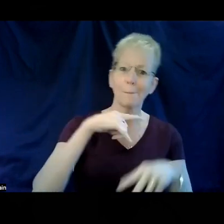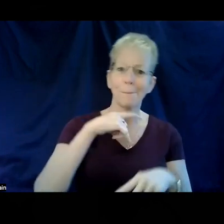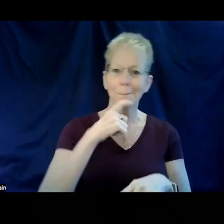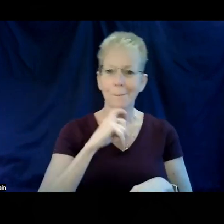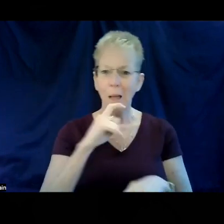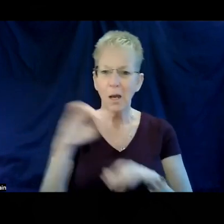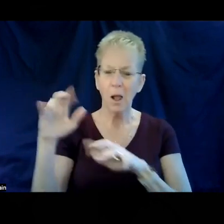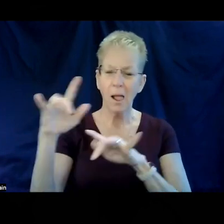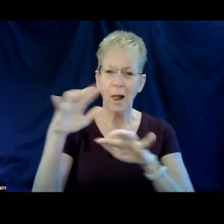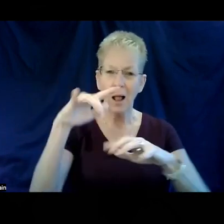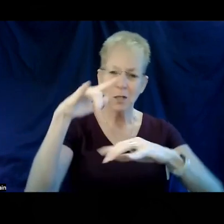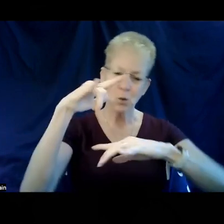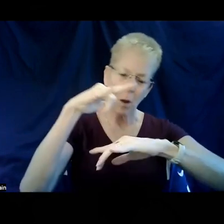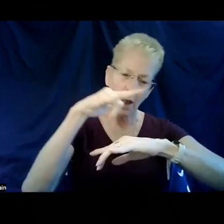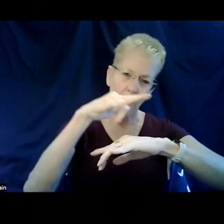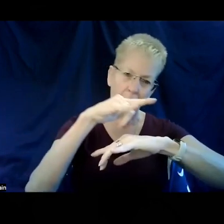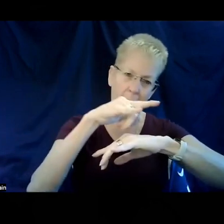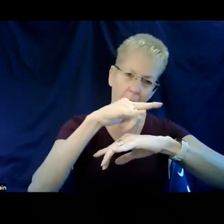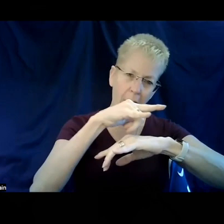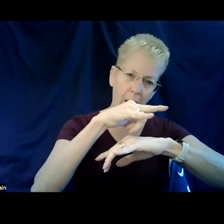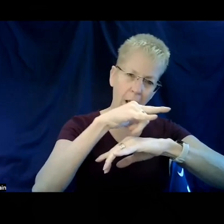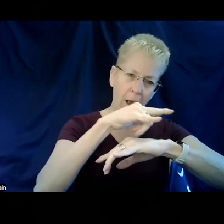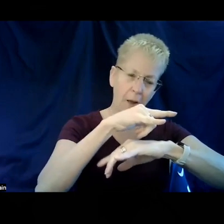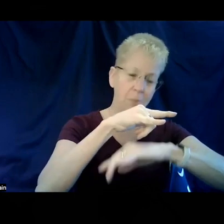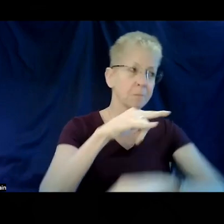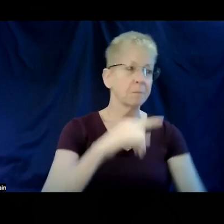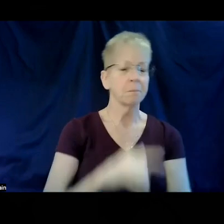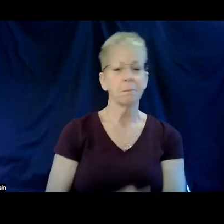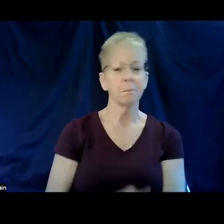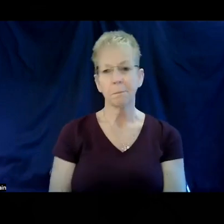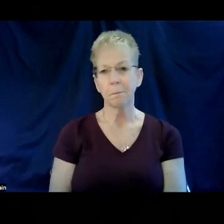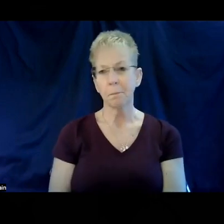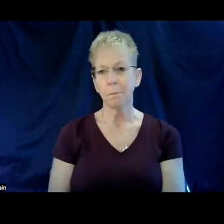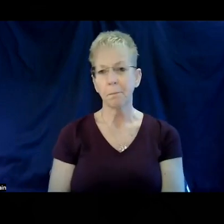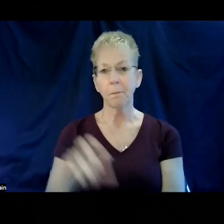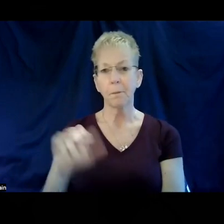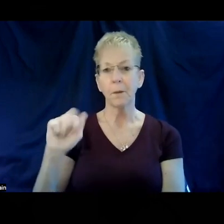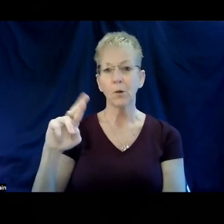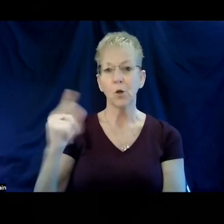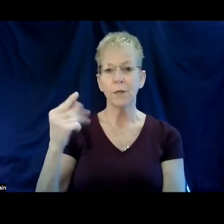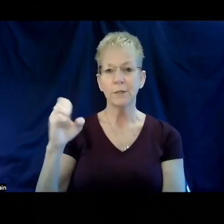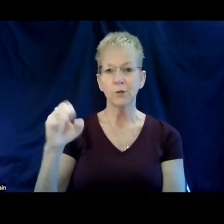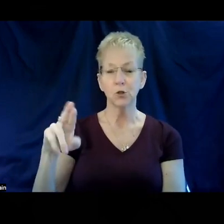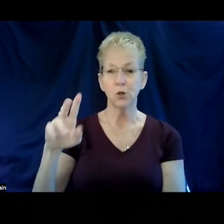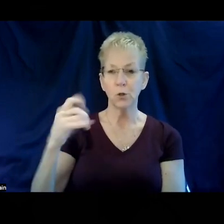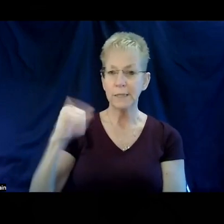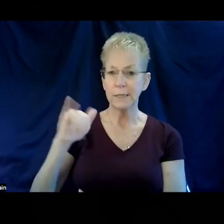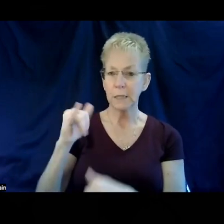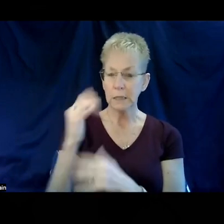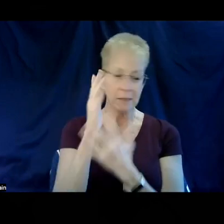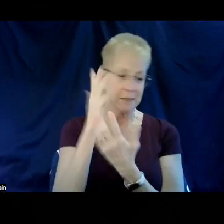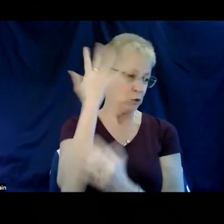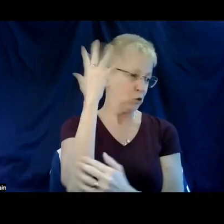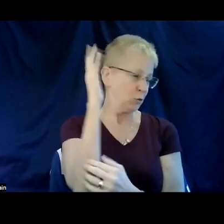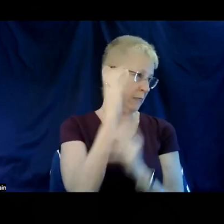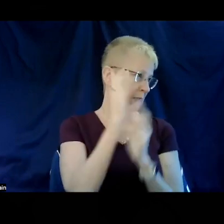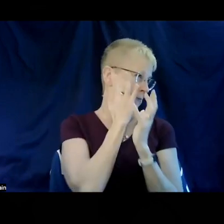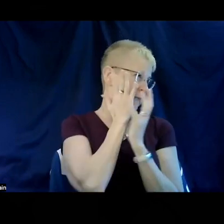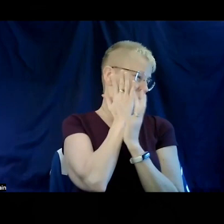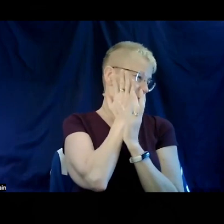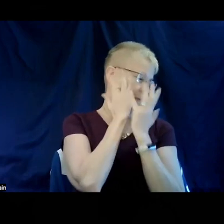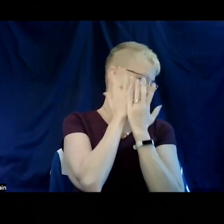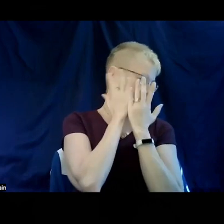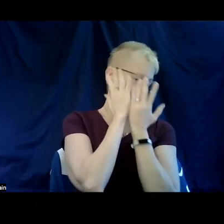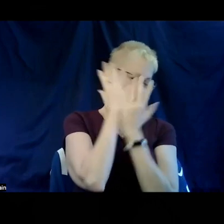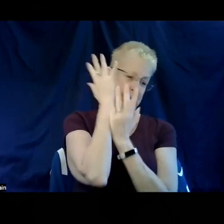hard ground narrowed into nothingness. Archer pressed his face against the oak and rubbed his cheek on the rough bark,